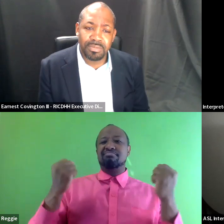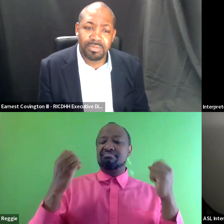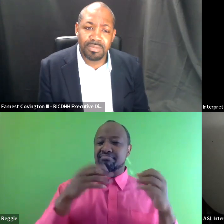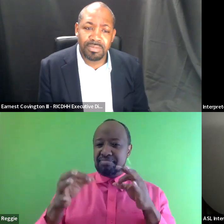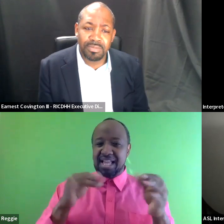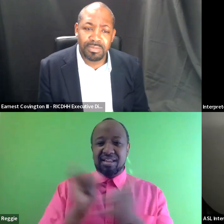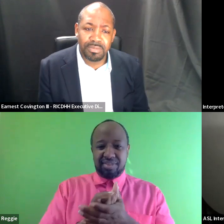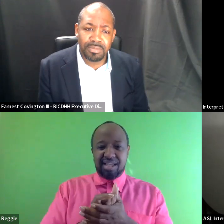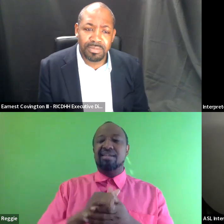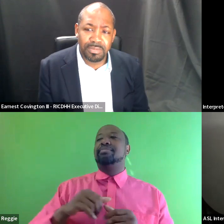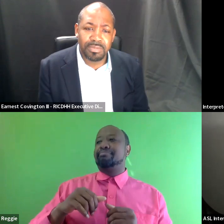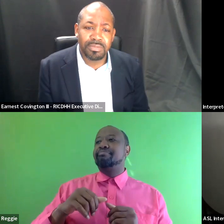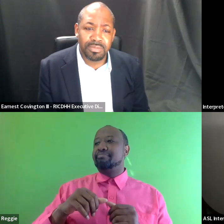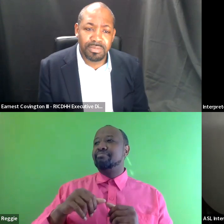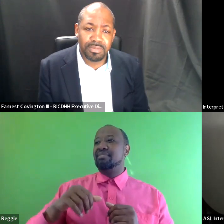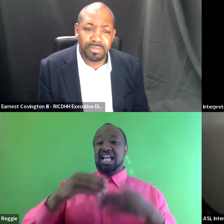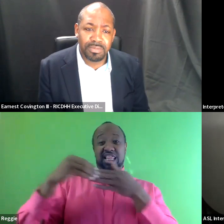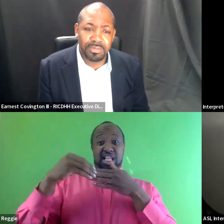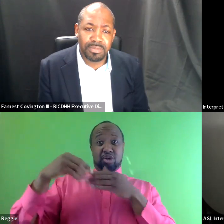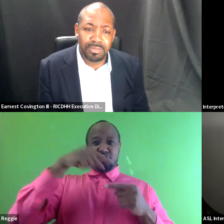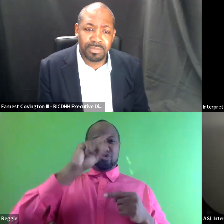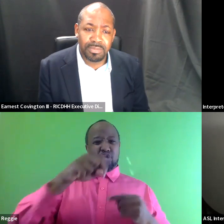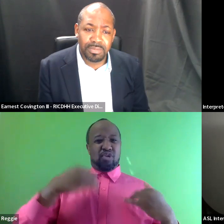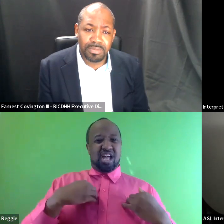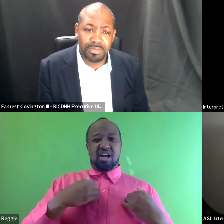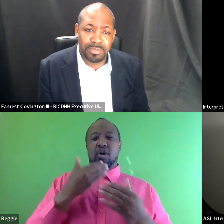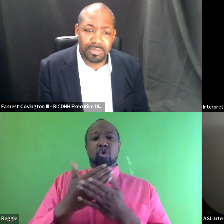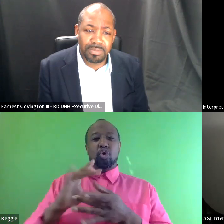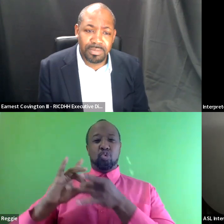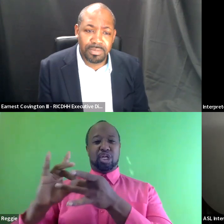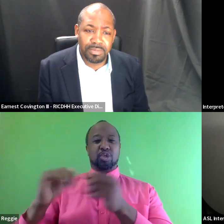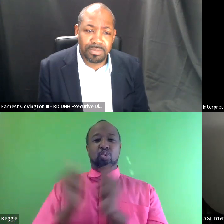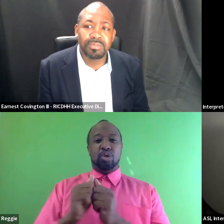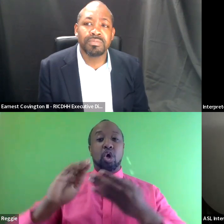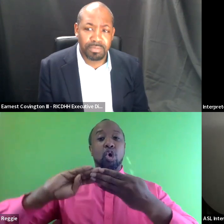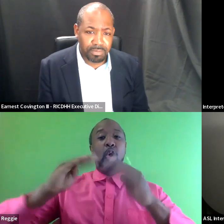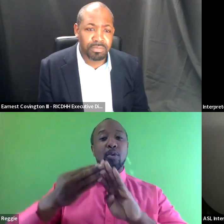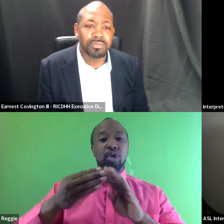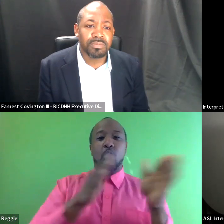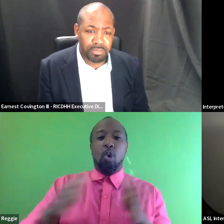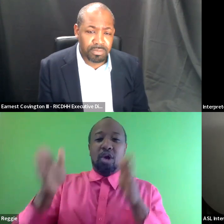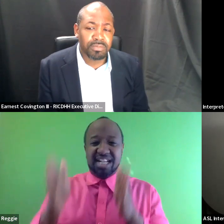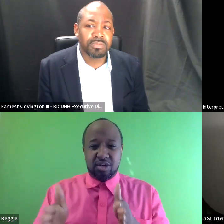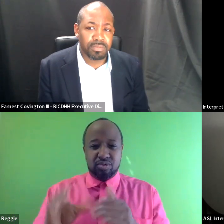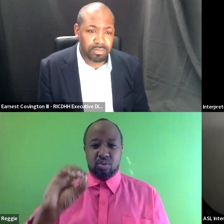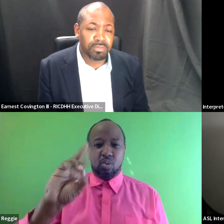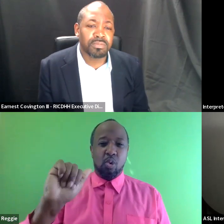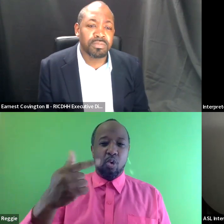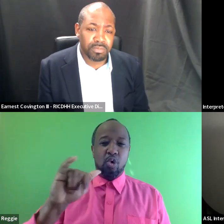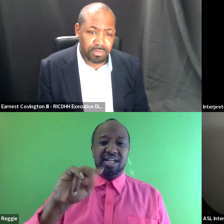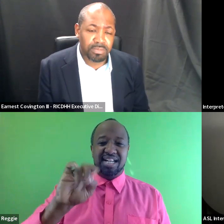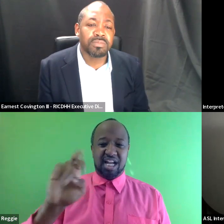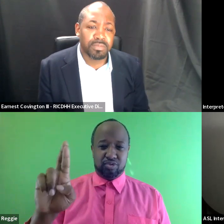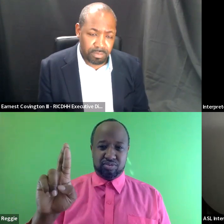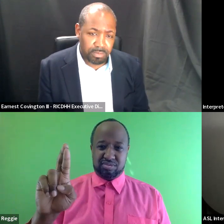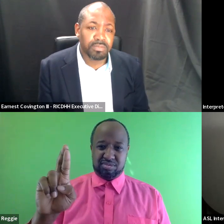Dr. Sorry, I missed the name. Benedict? Gave a speech, was talking about to lead, you